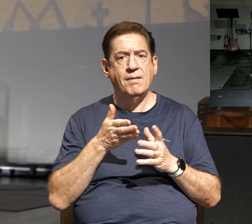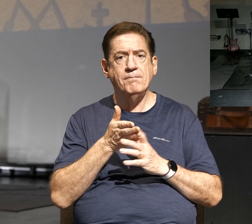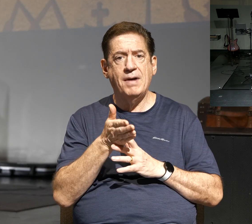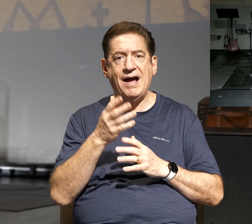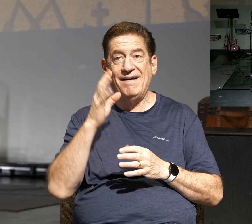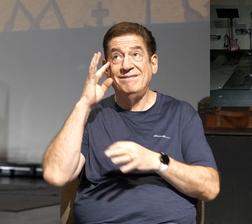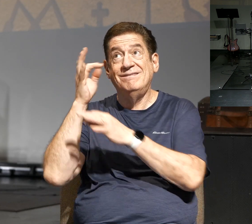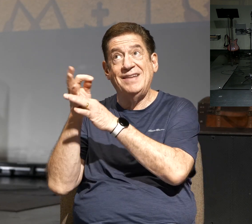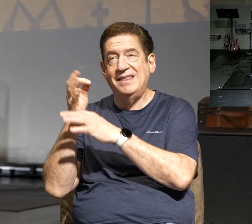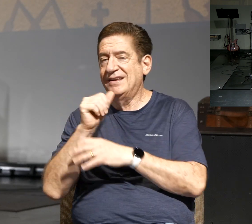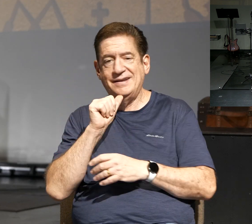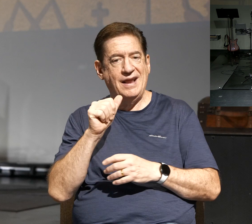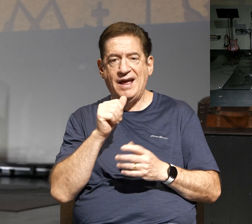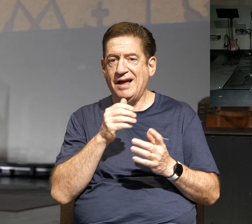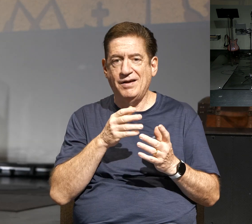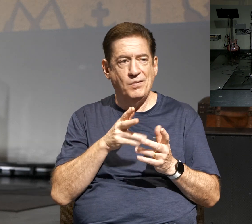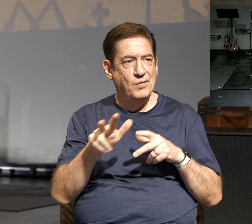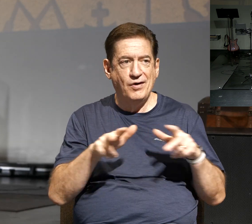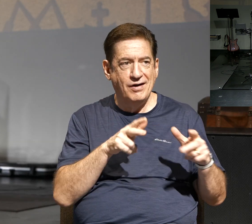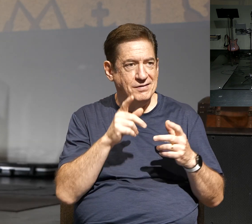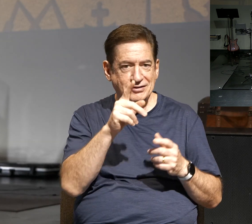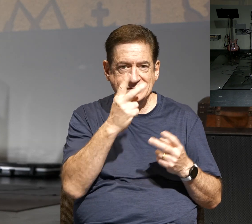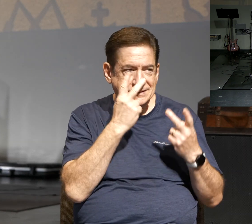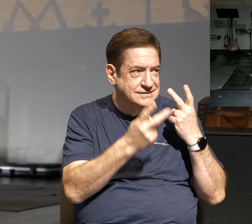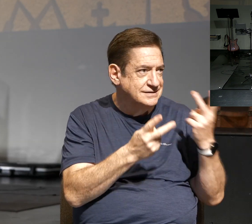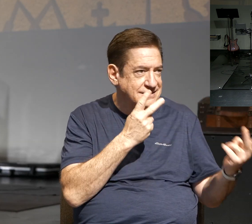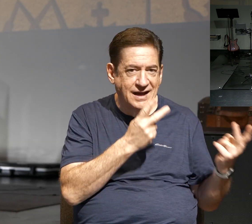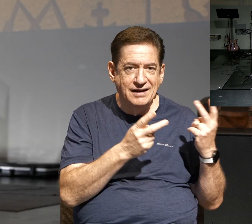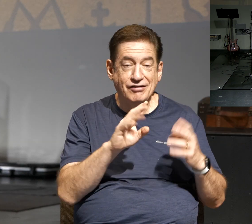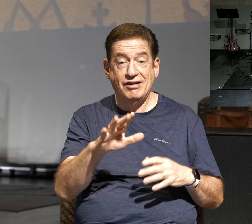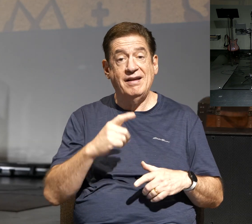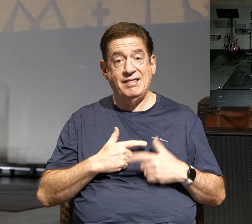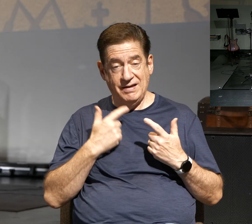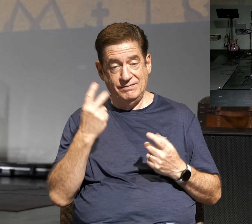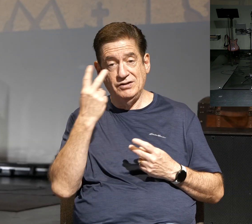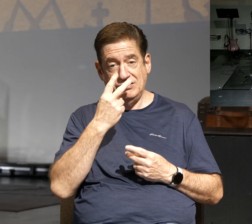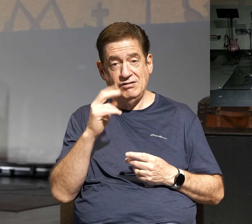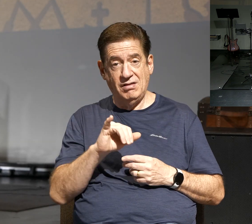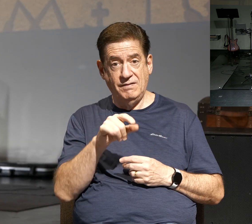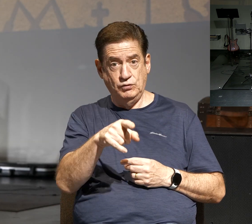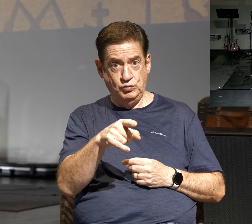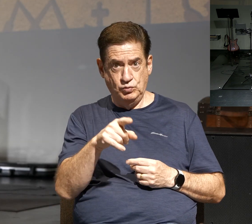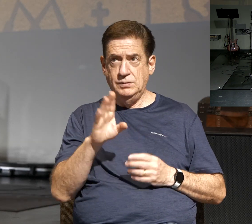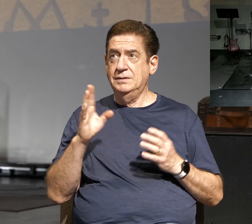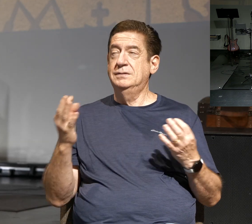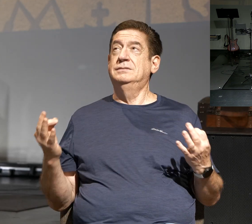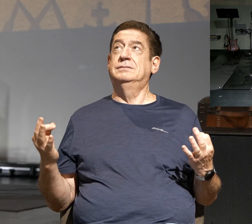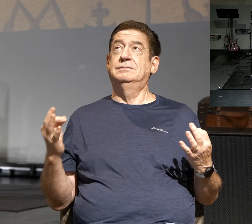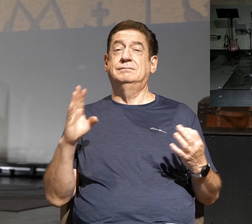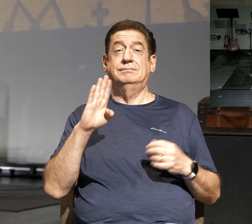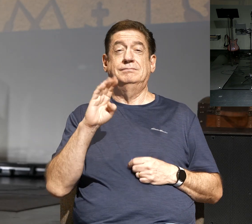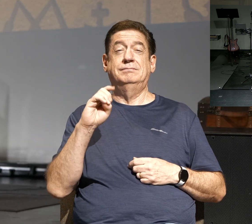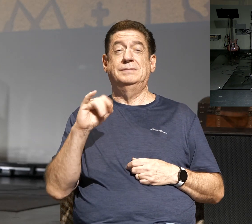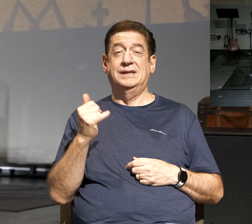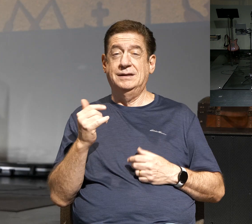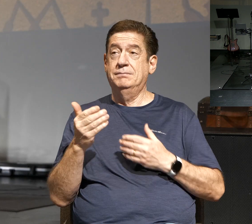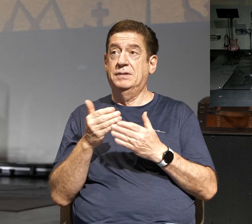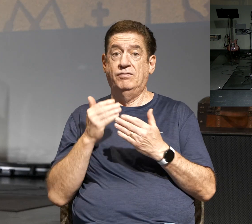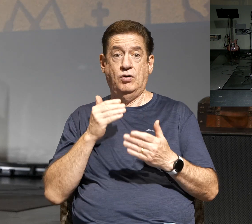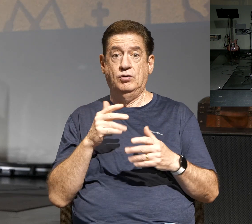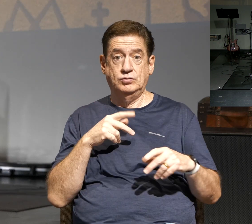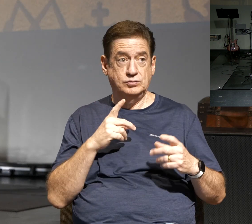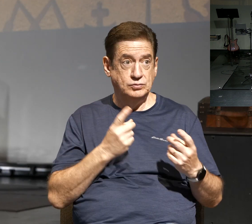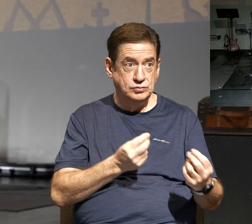not by sight. So this is what your life is going to look like. If you are being before you do, you're going to learn to walk by